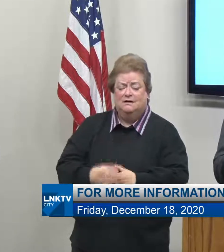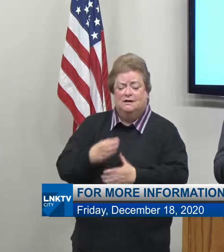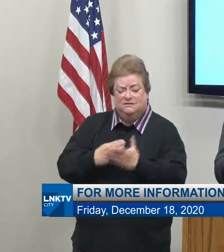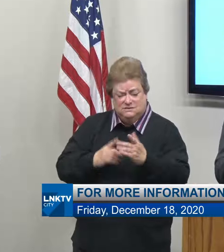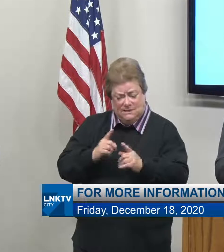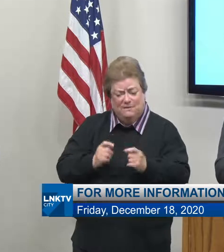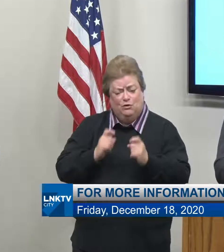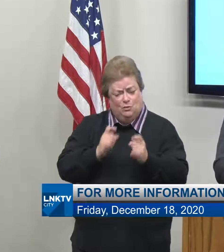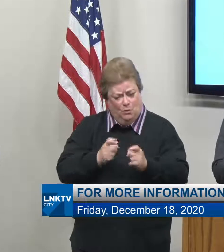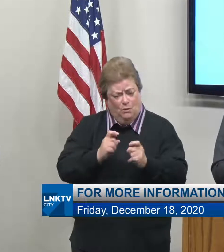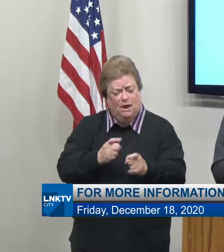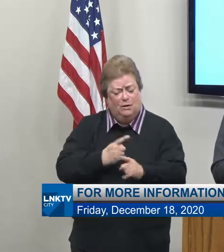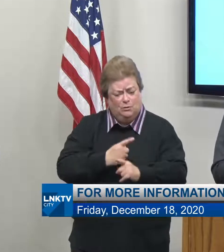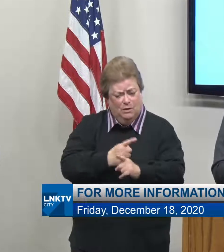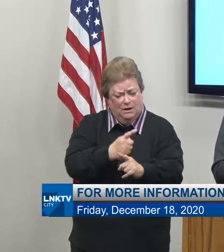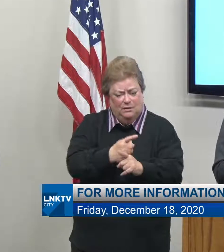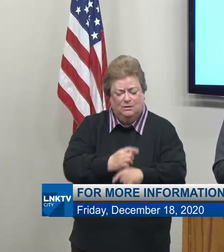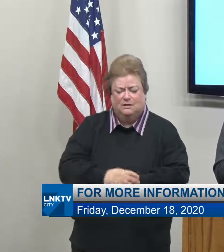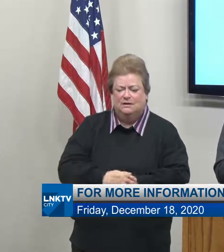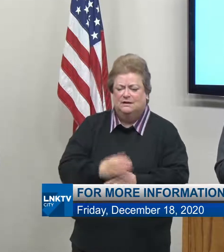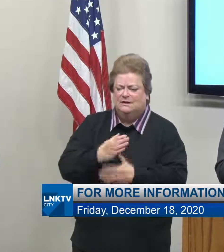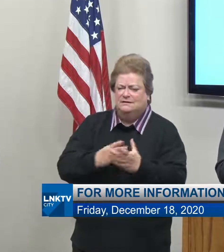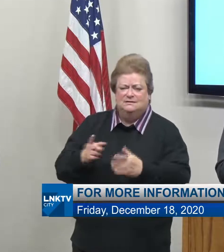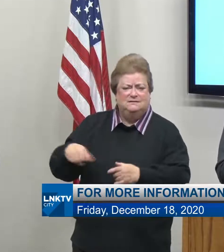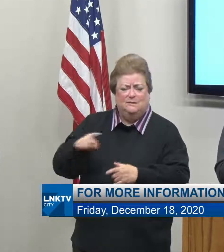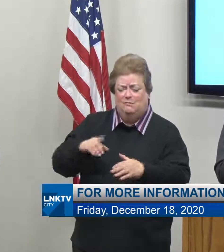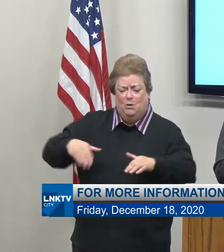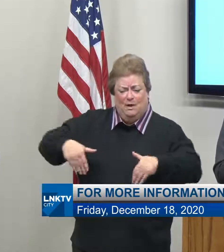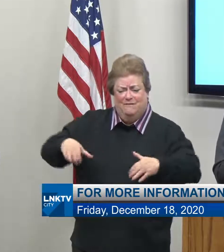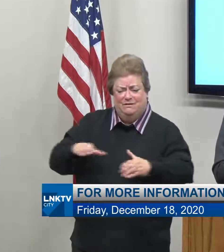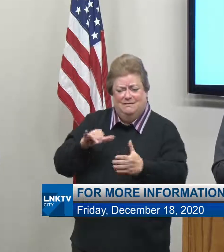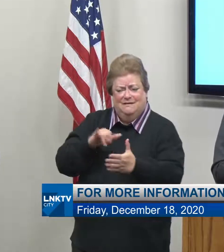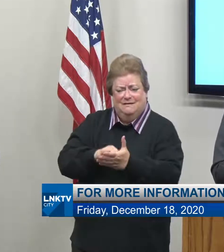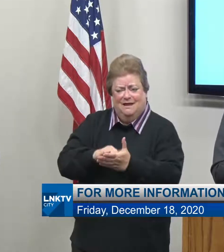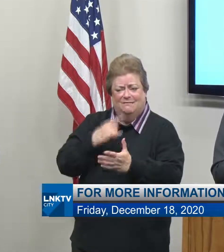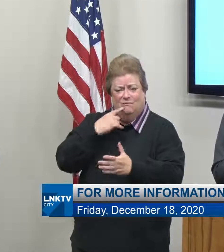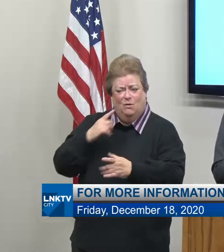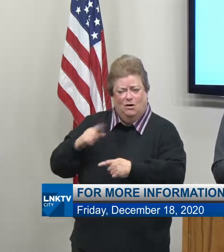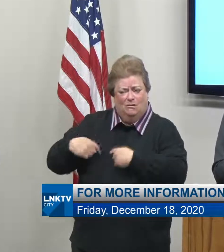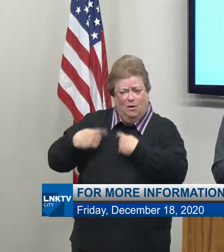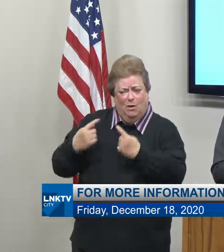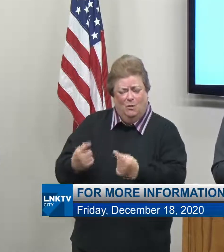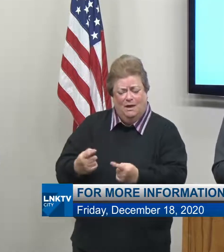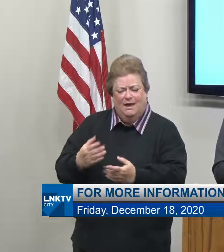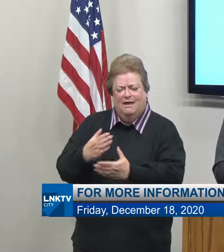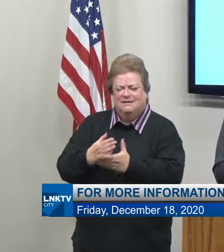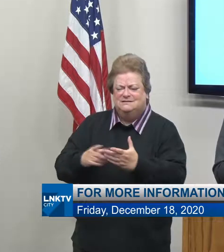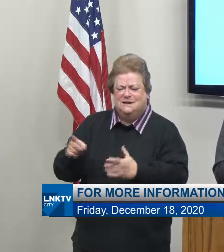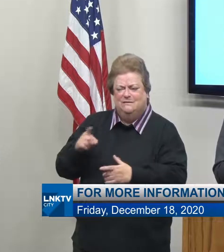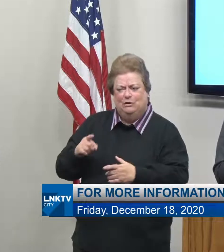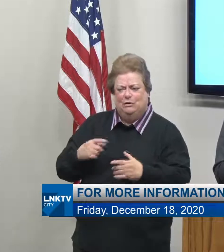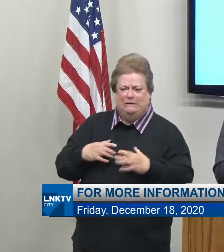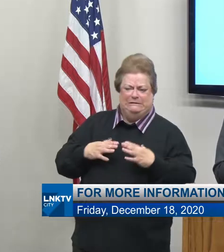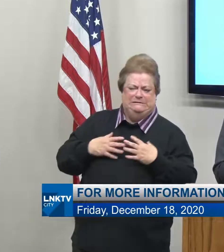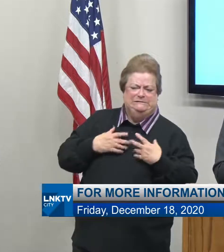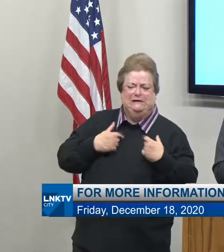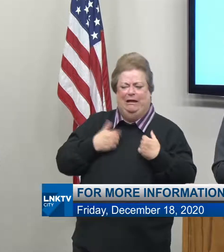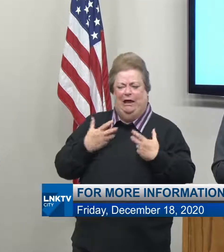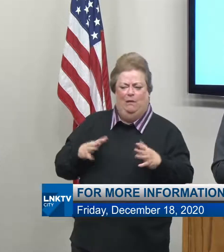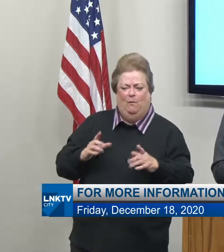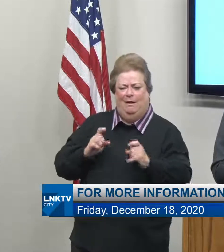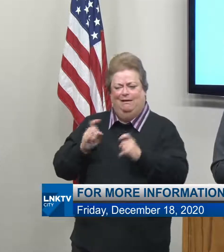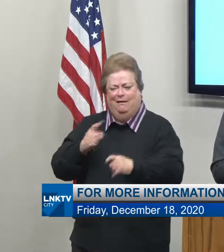regularly, thank you. Some of you just haven't done that in a while, and for some of you, it just makes you squirm thinking about